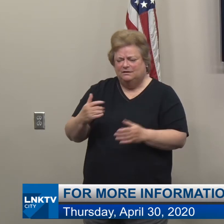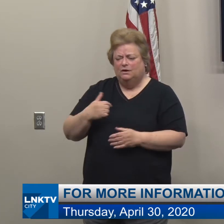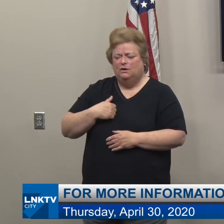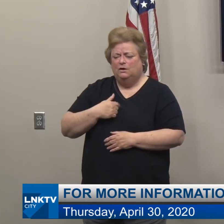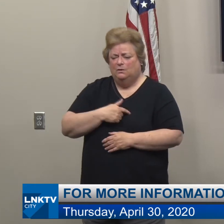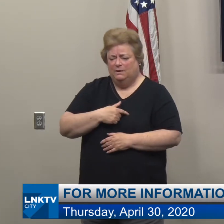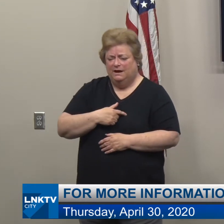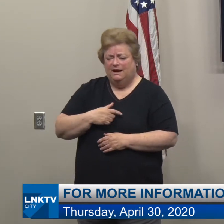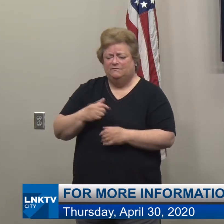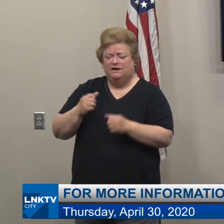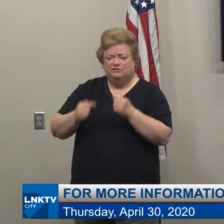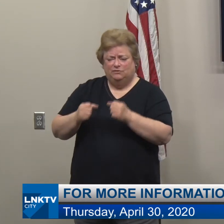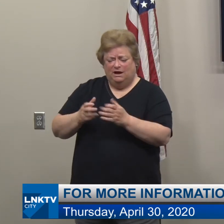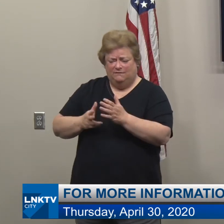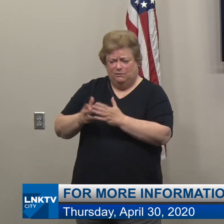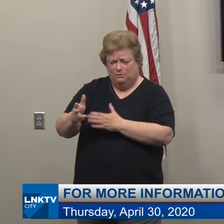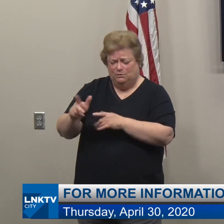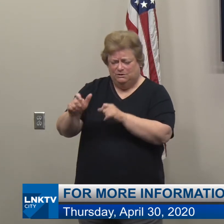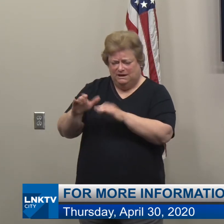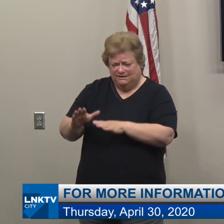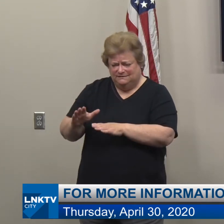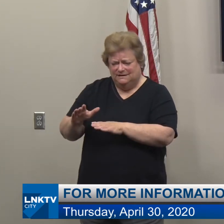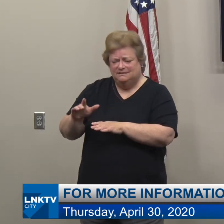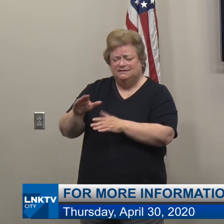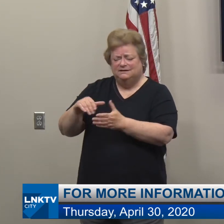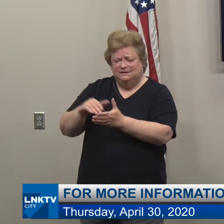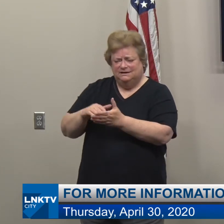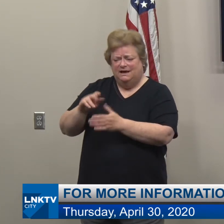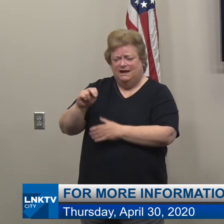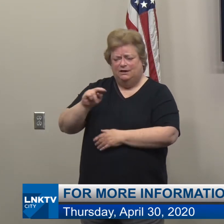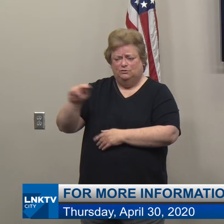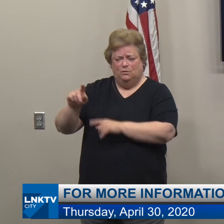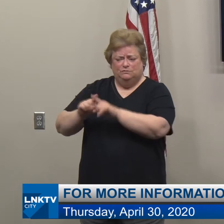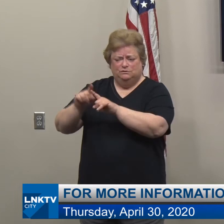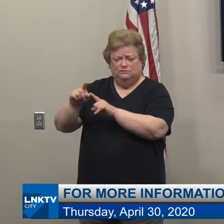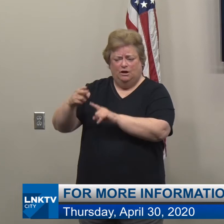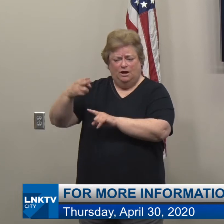drive-through testing center at North Star School that we're